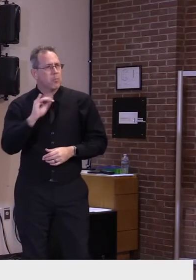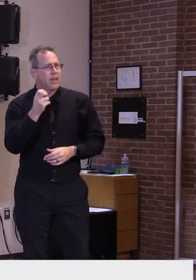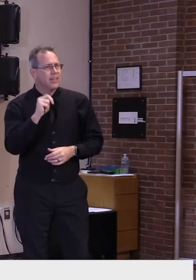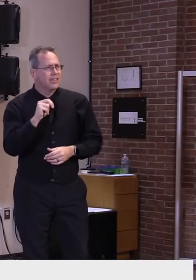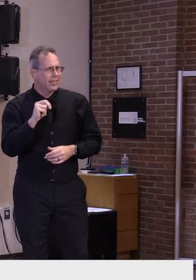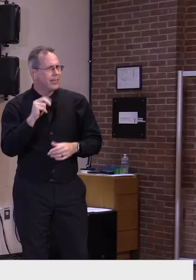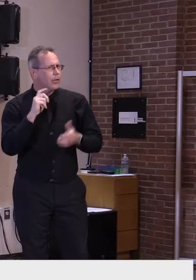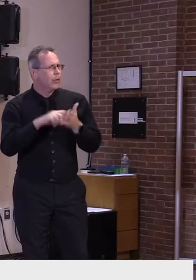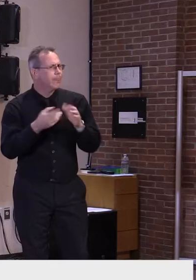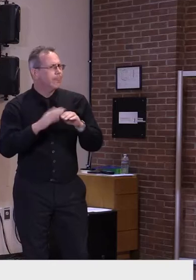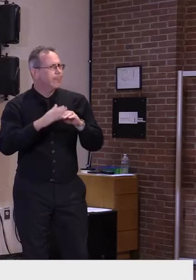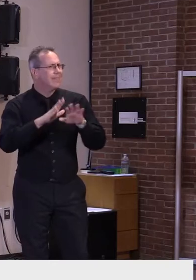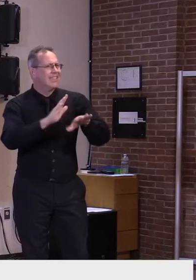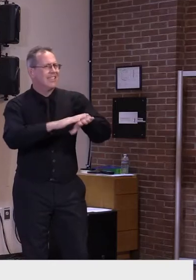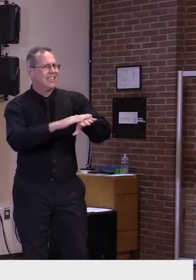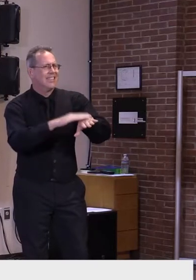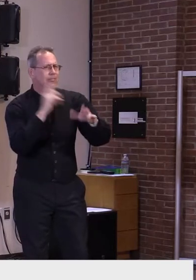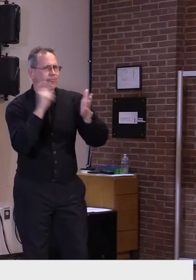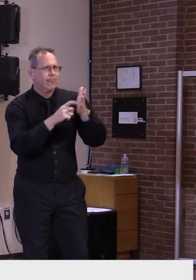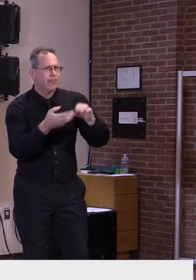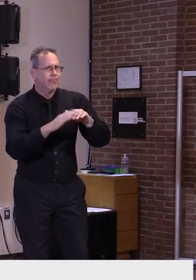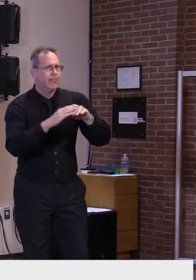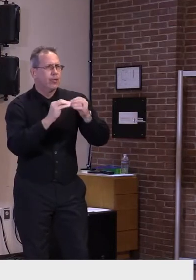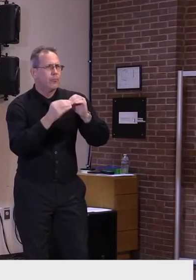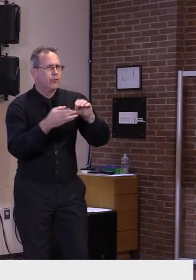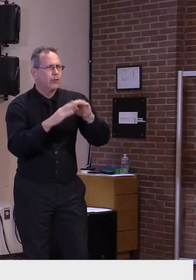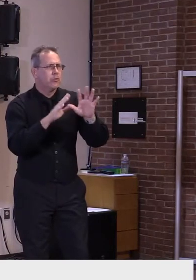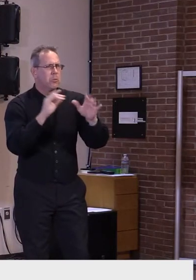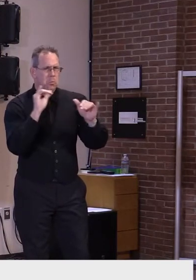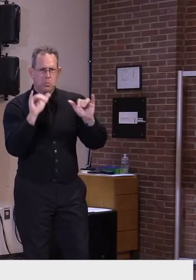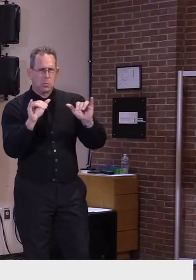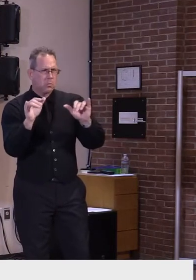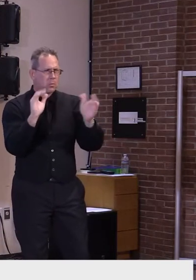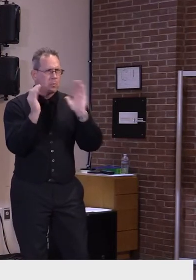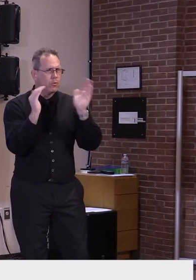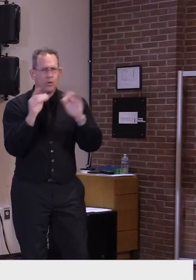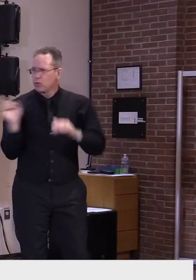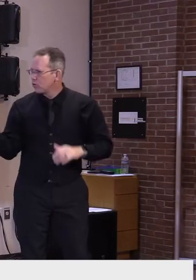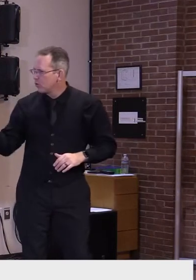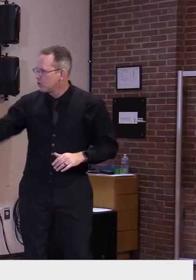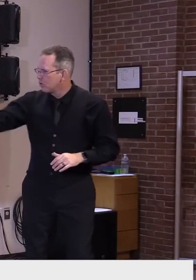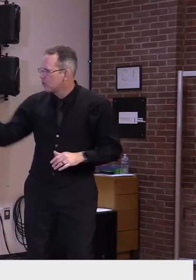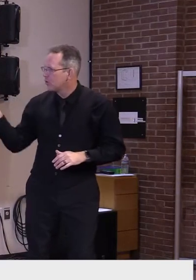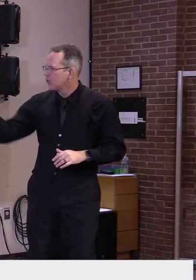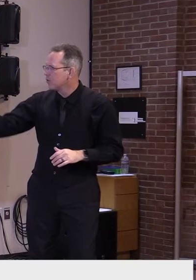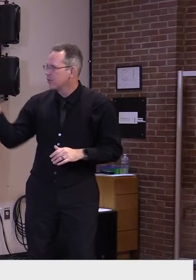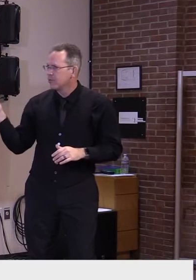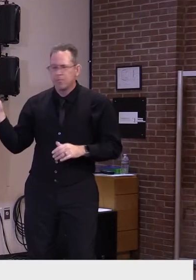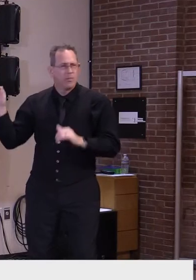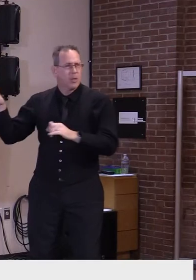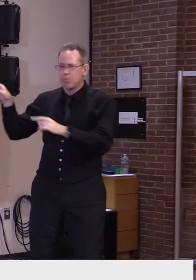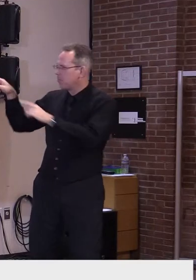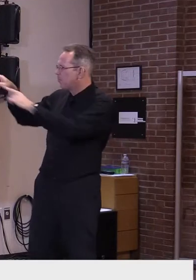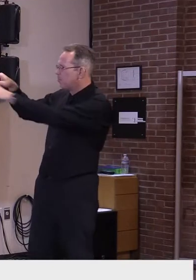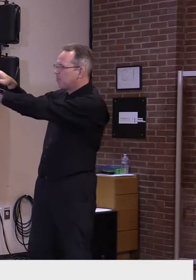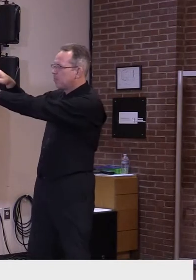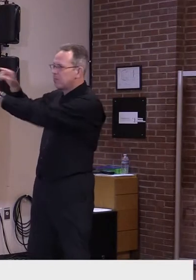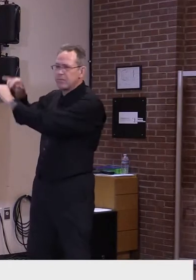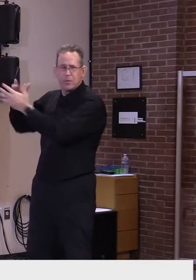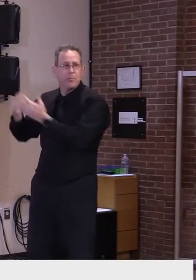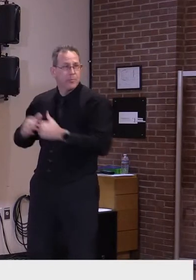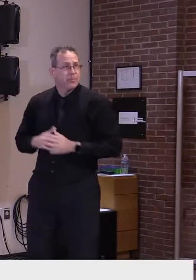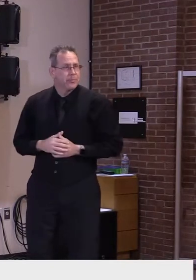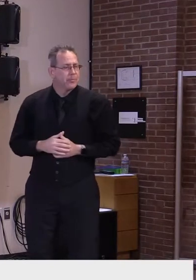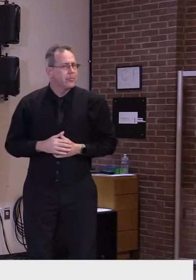of Vermont holding pretty steady, but those areas of the state seeing increased case growth over the last week. Looking at